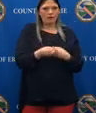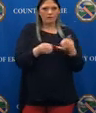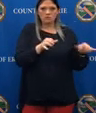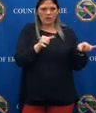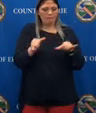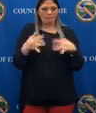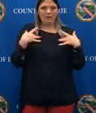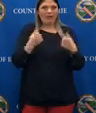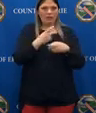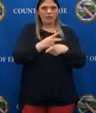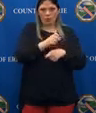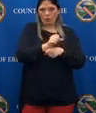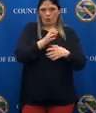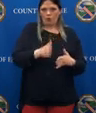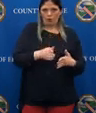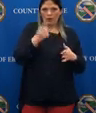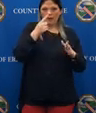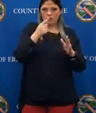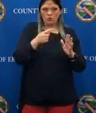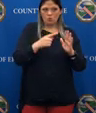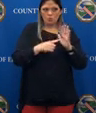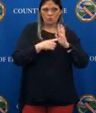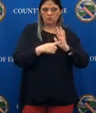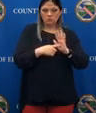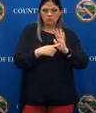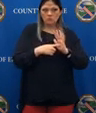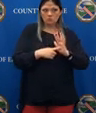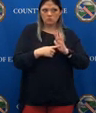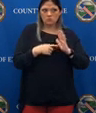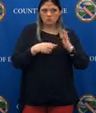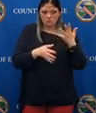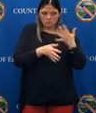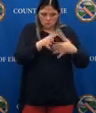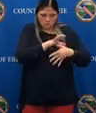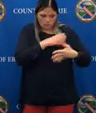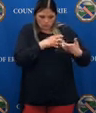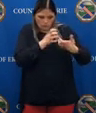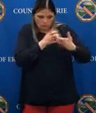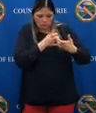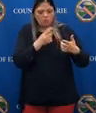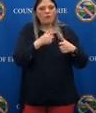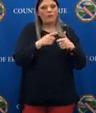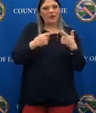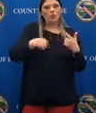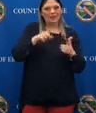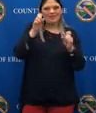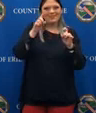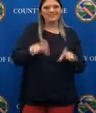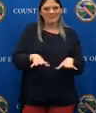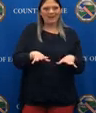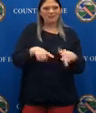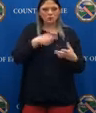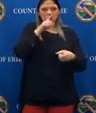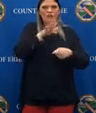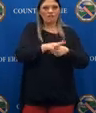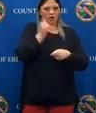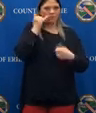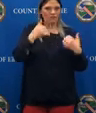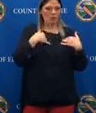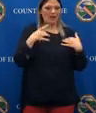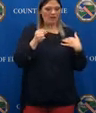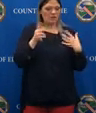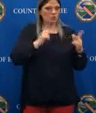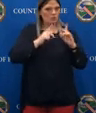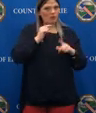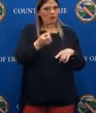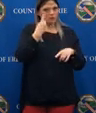a healthcare worker, and you are showing symptoms of COVID-19, we have the ability to test you to confirm whether or not you have it. So we want people to understand